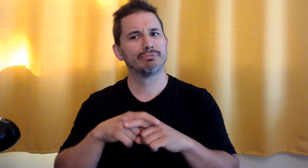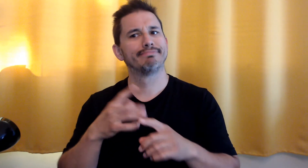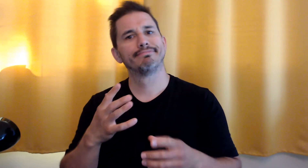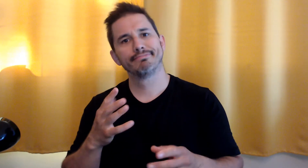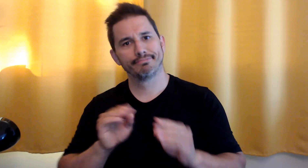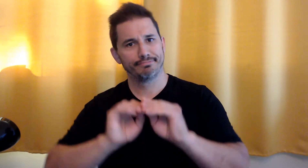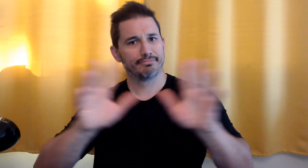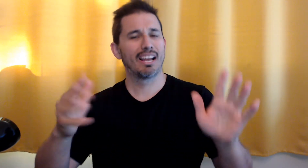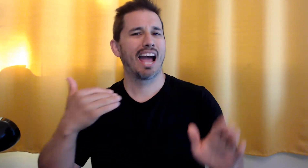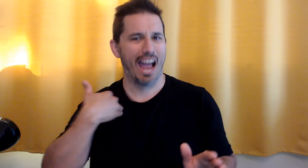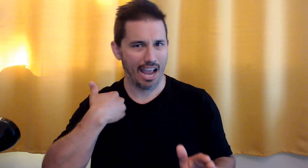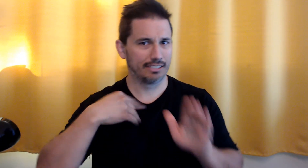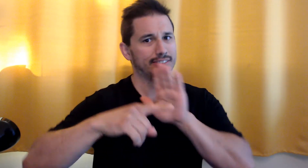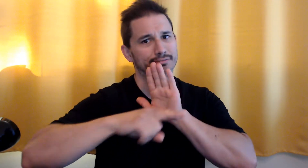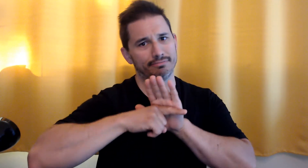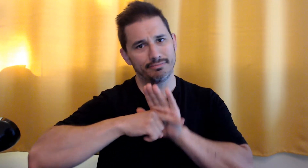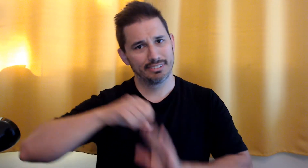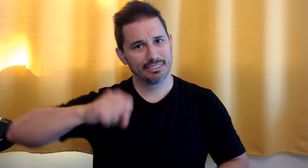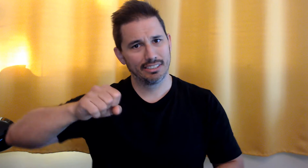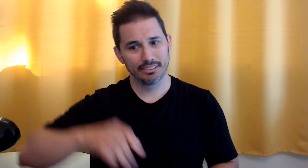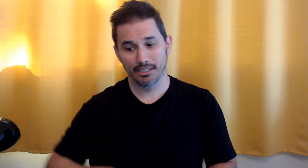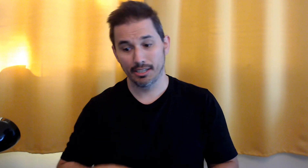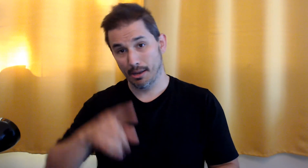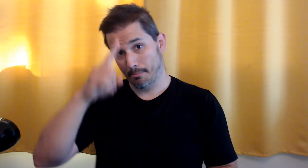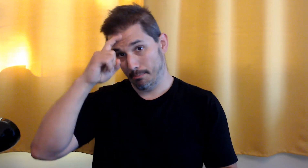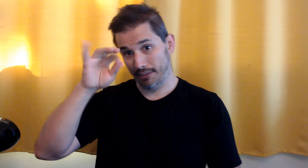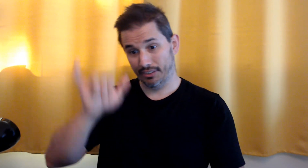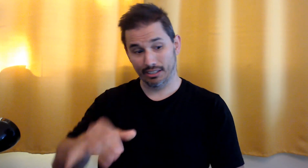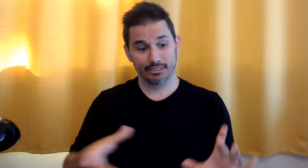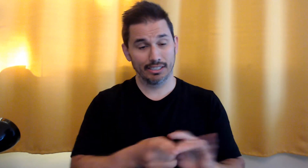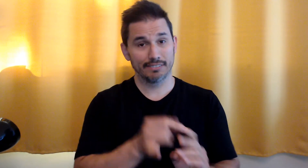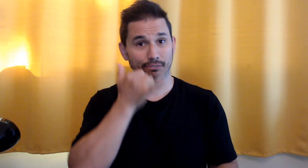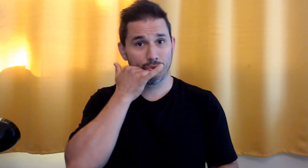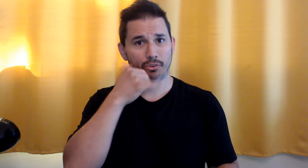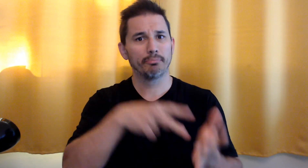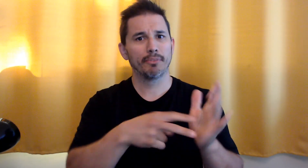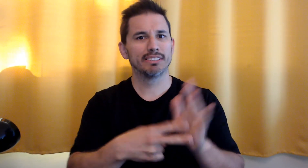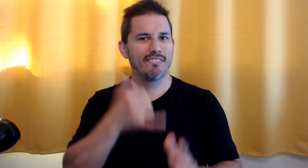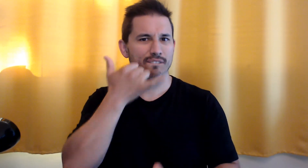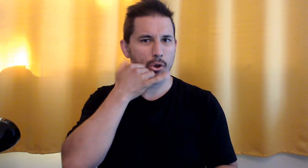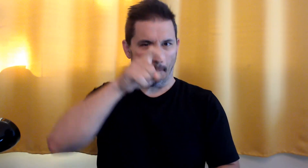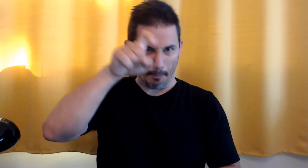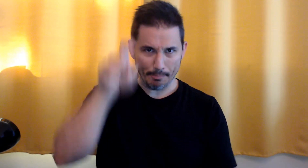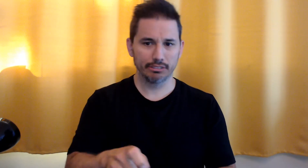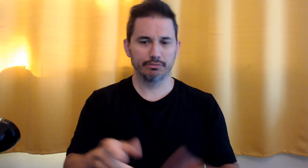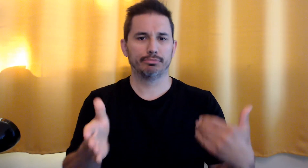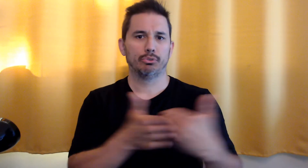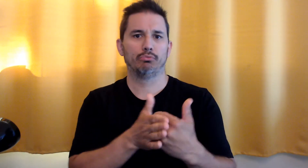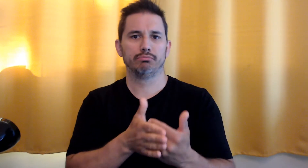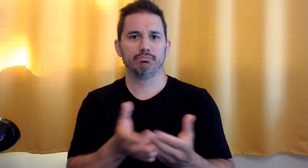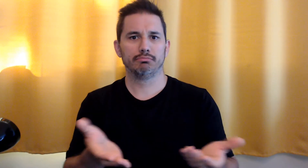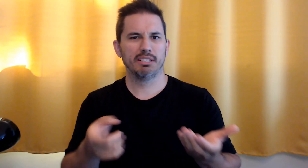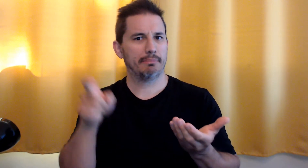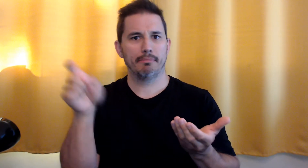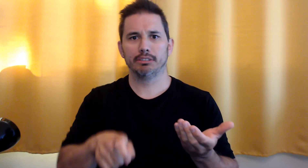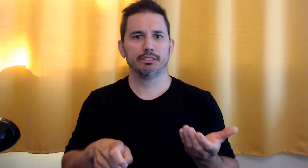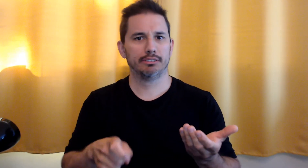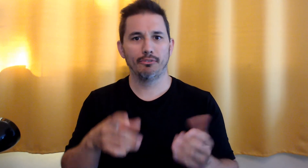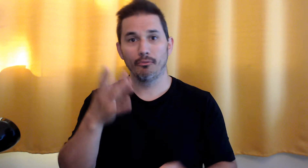Alongside all of these pros, there are a couple cons. One being that because it uses Bluetooth, you have to be very near to